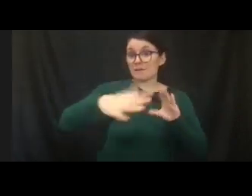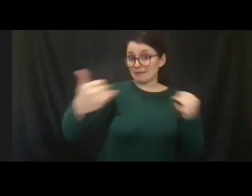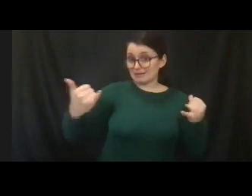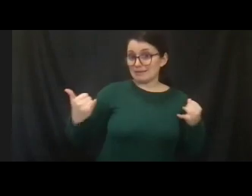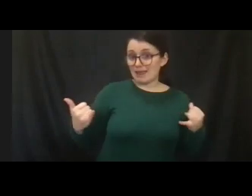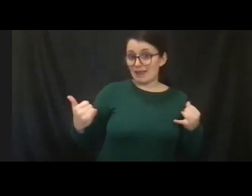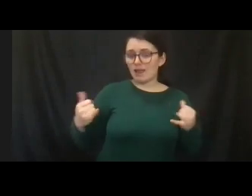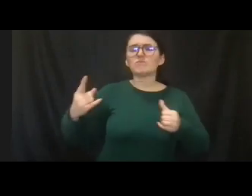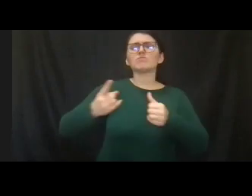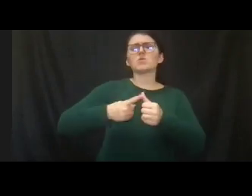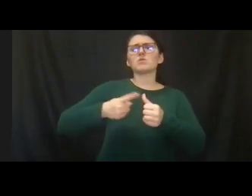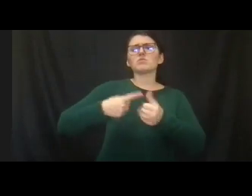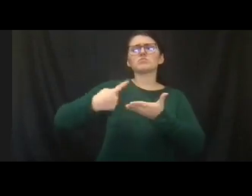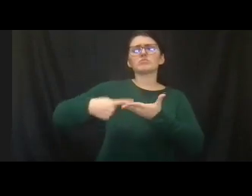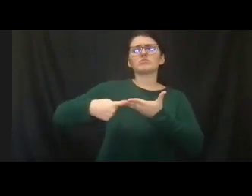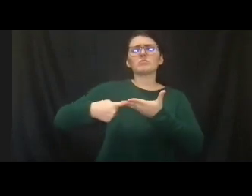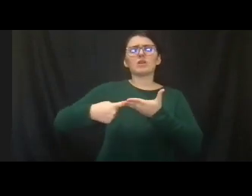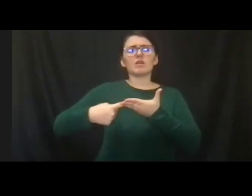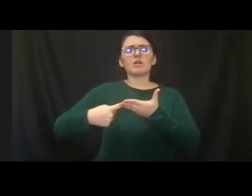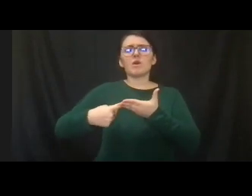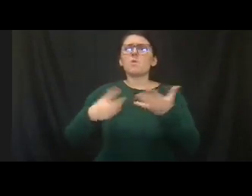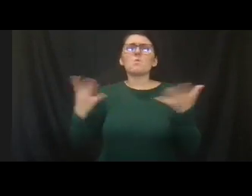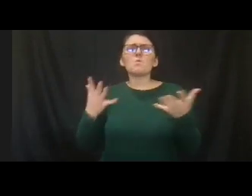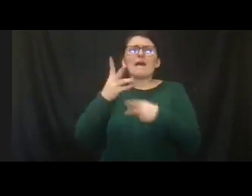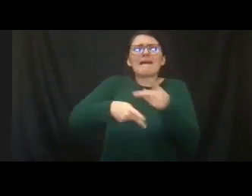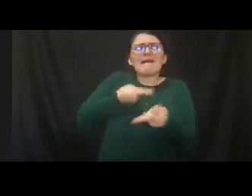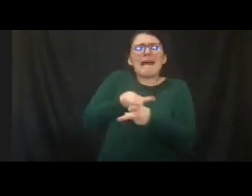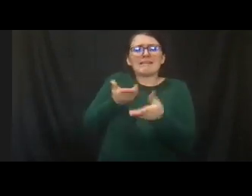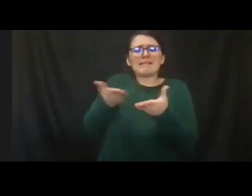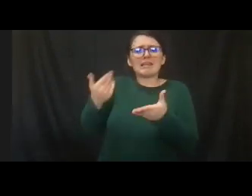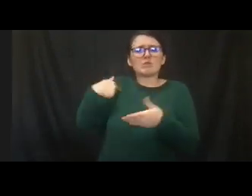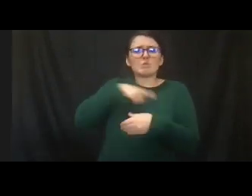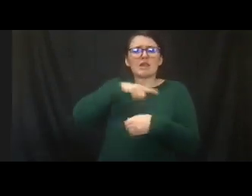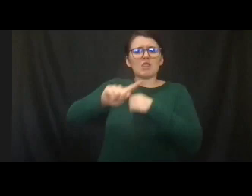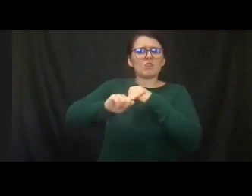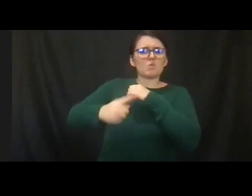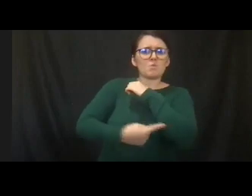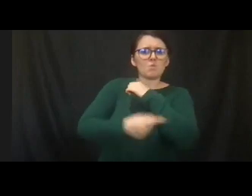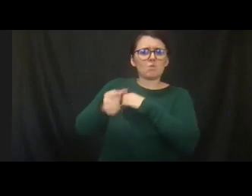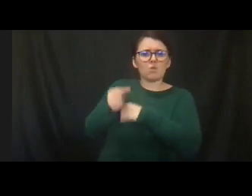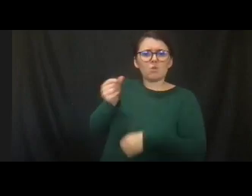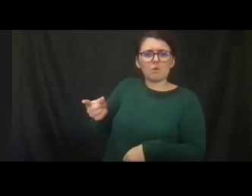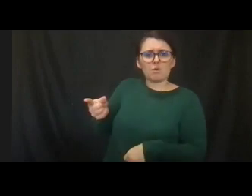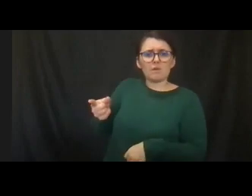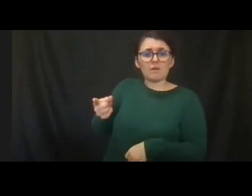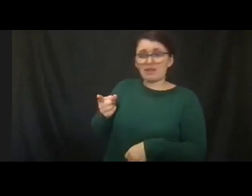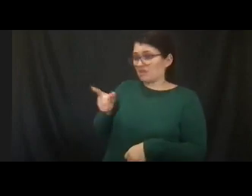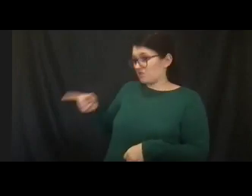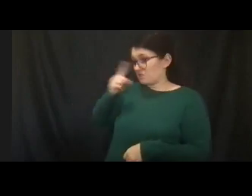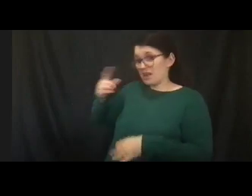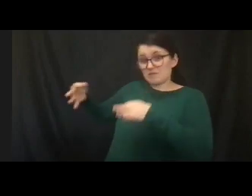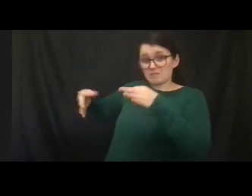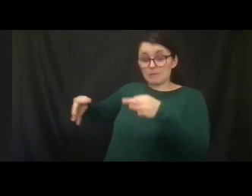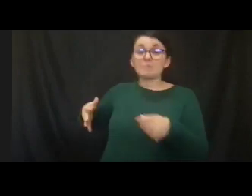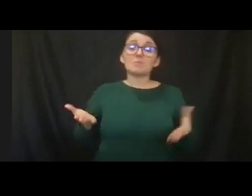to talk about what kinds of things do we throw away? Oh, wow. EcoChip, can you tell us some of the things that we throw away?